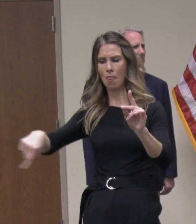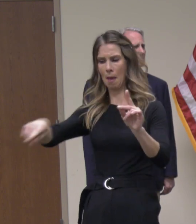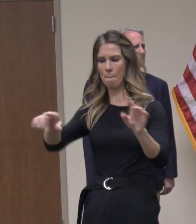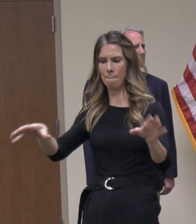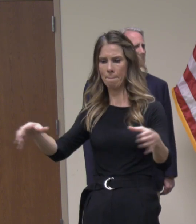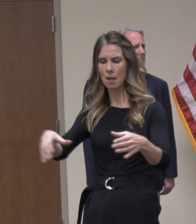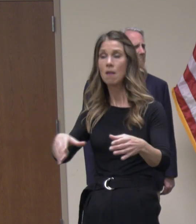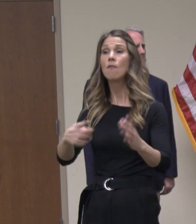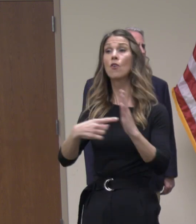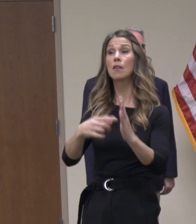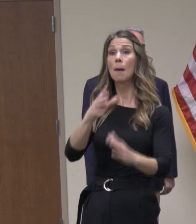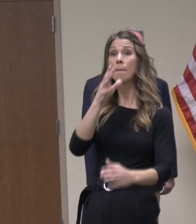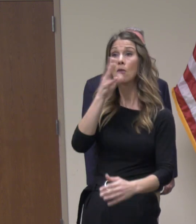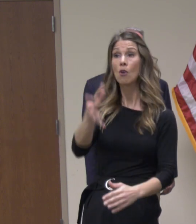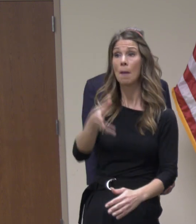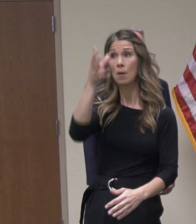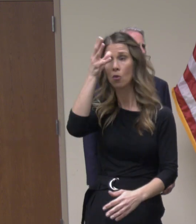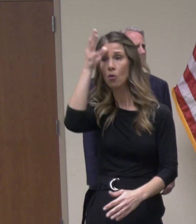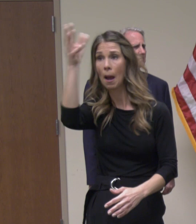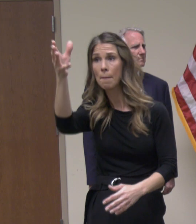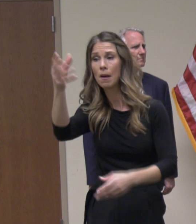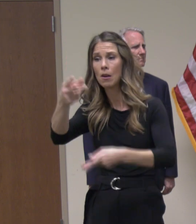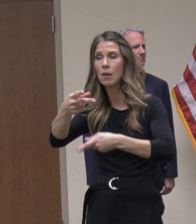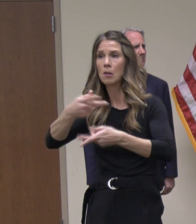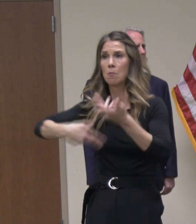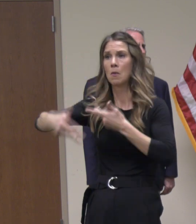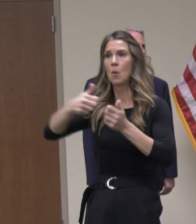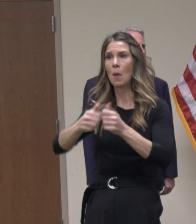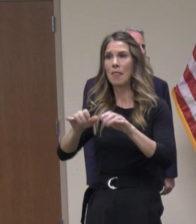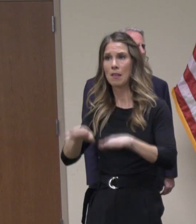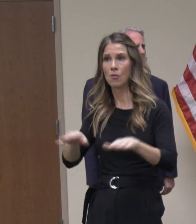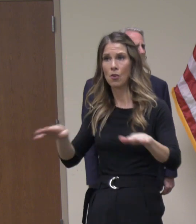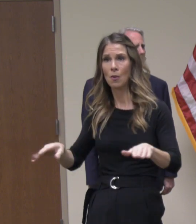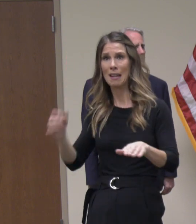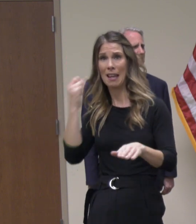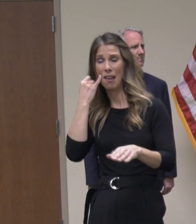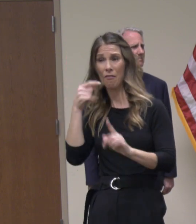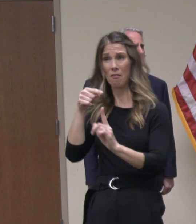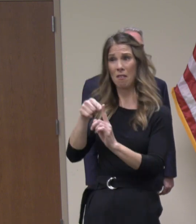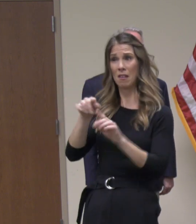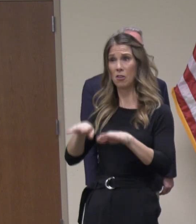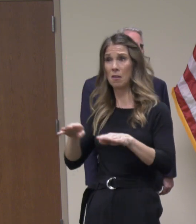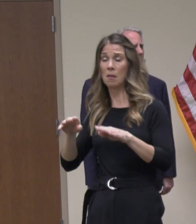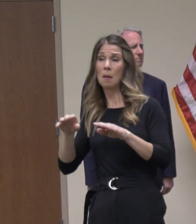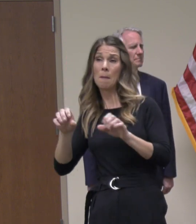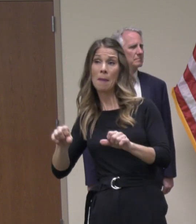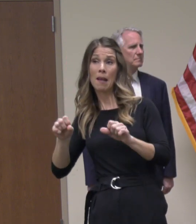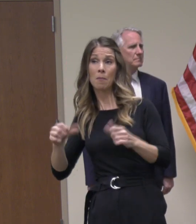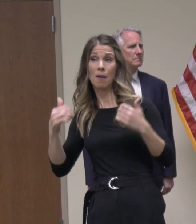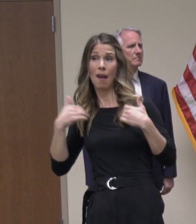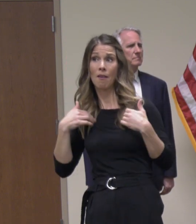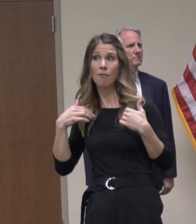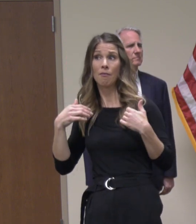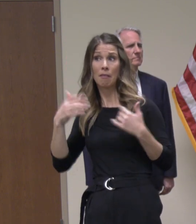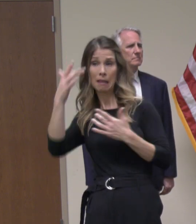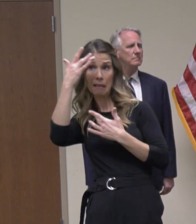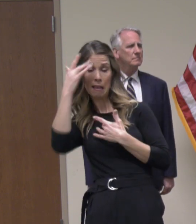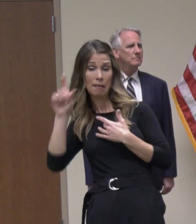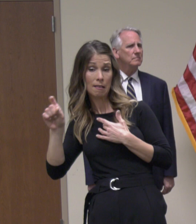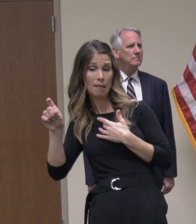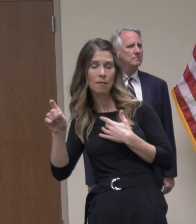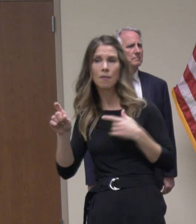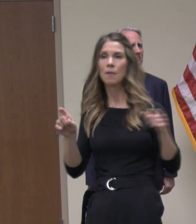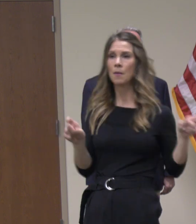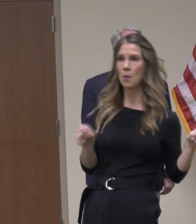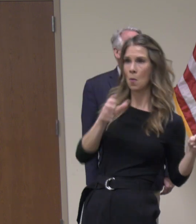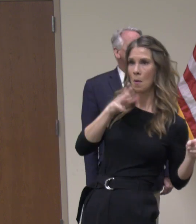for grandparents or whoever else to be around those children who may be inadvertently carrying it? Well, I think that if the only